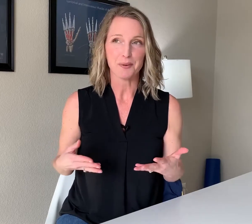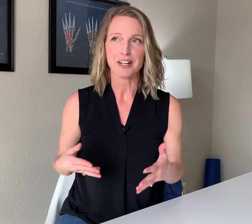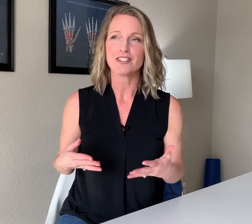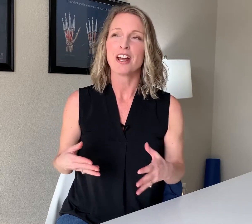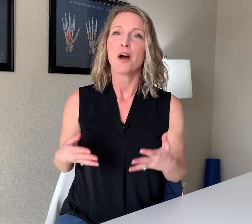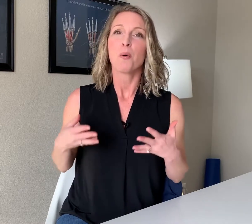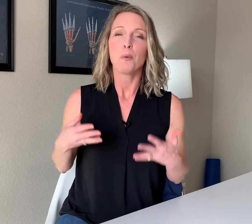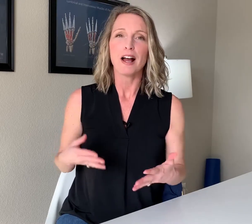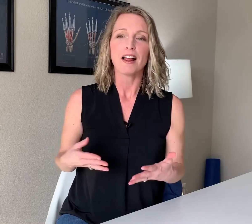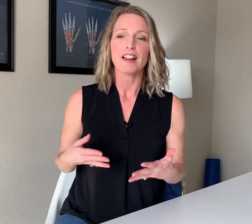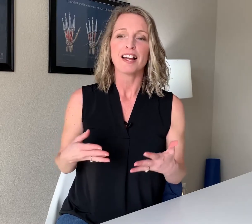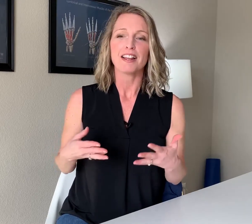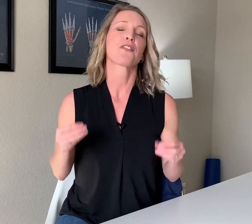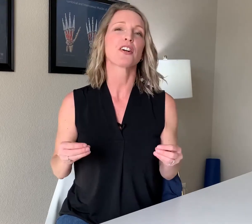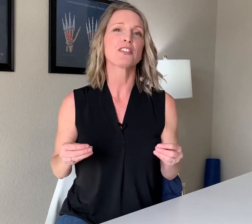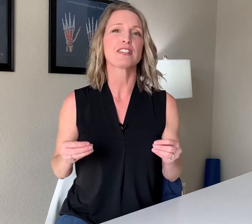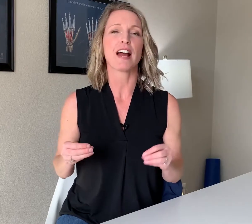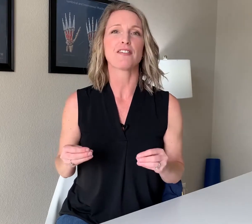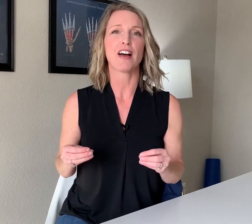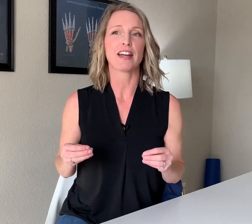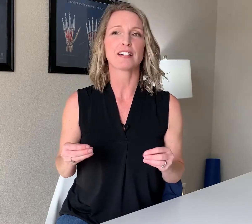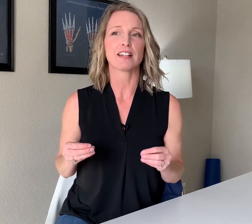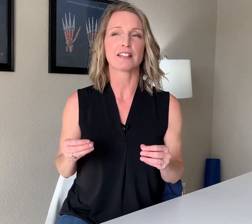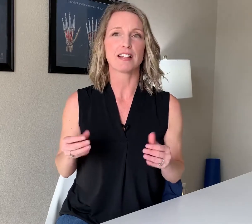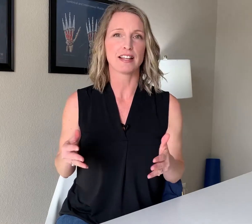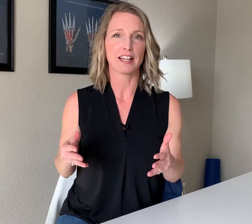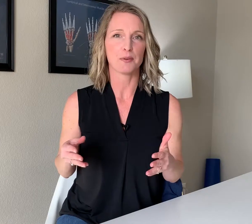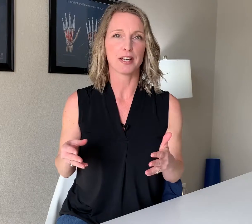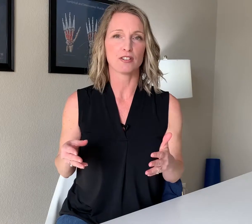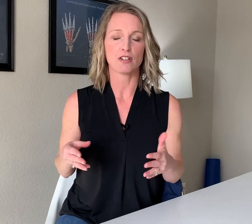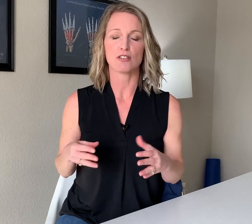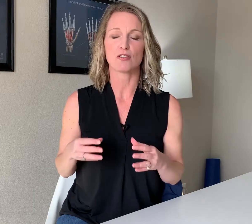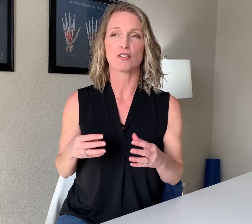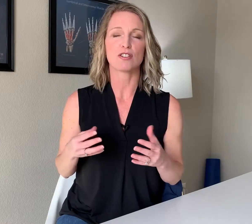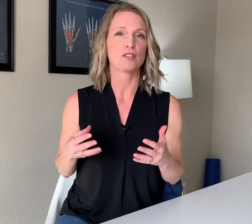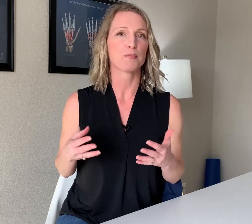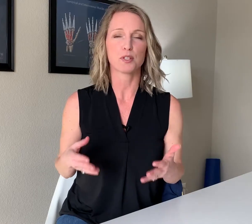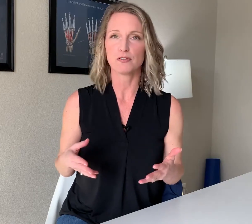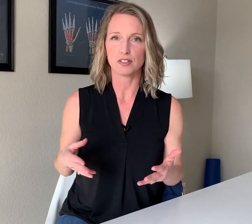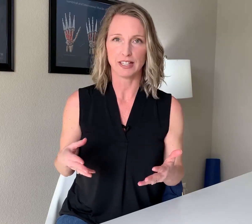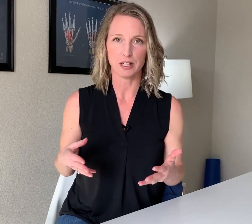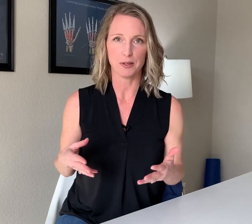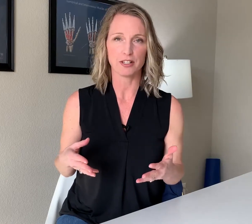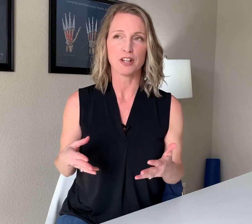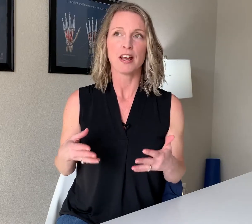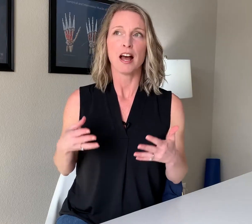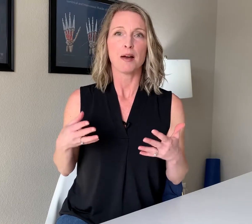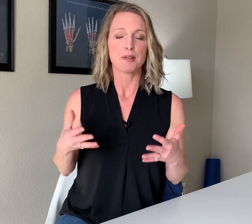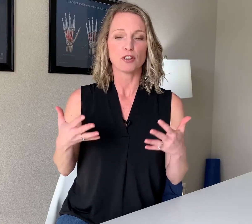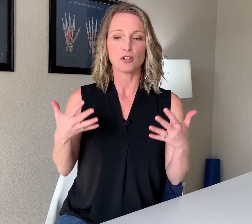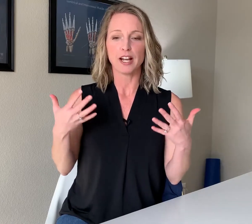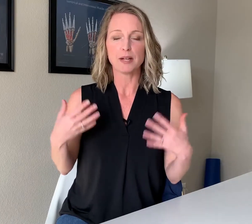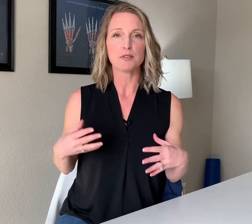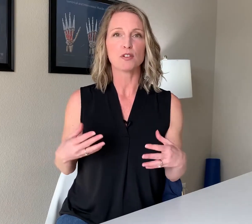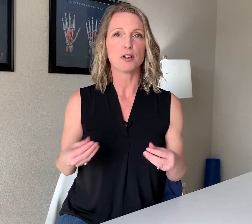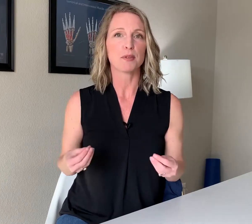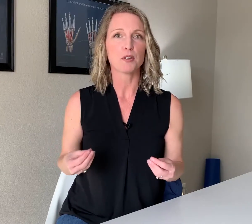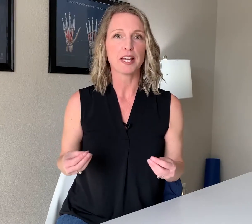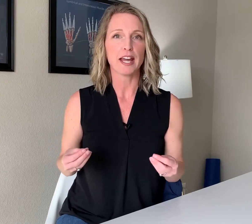Language? Well, first, I find sign language just a beautiful language. You're able to communicate